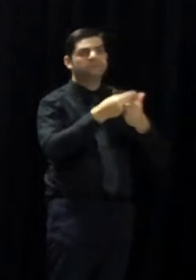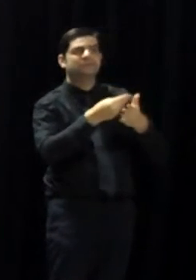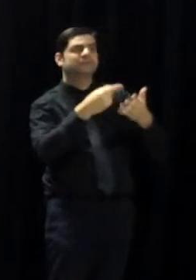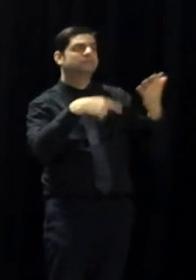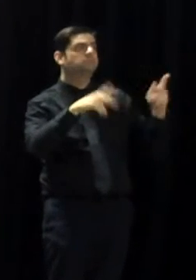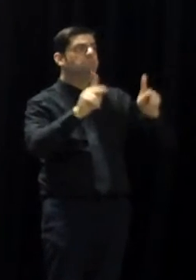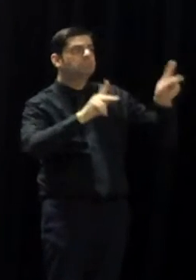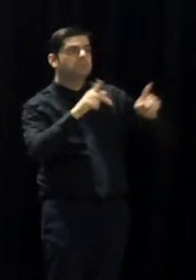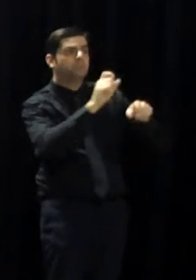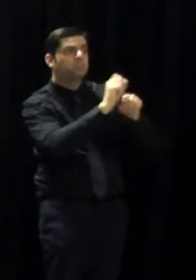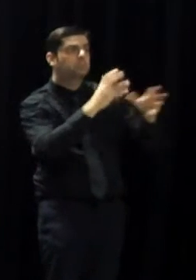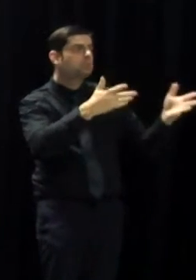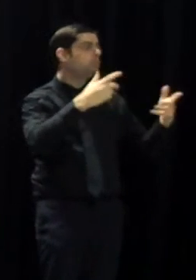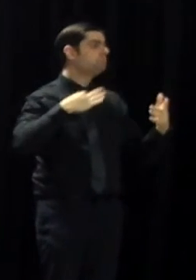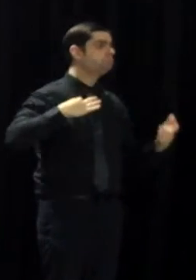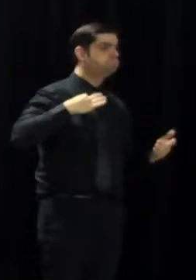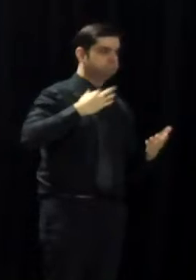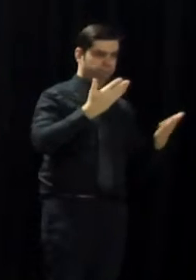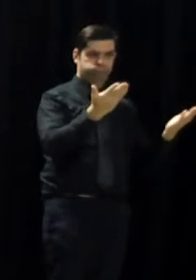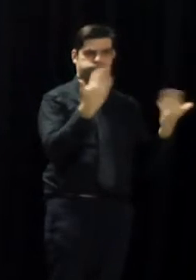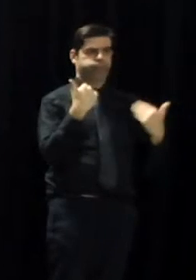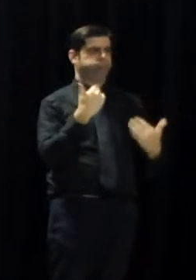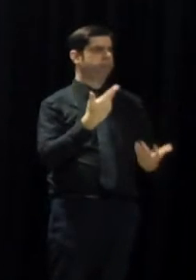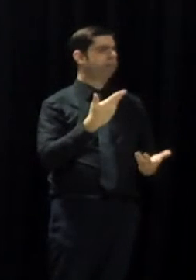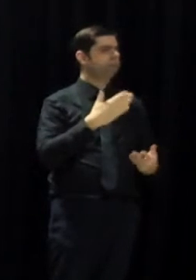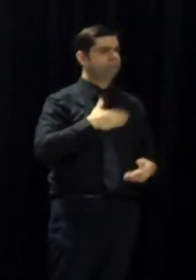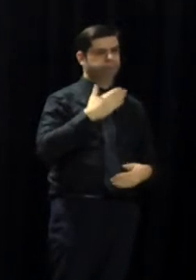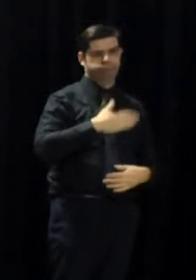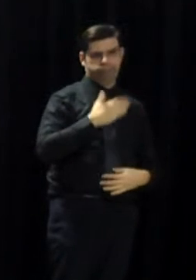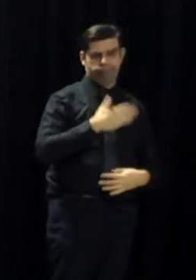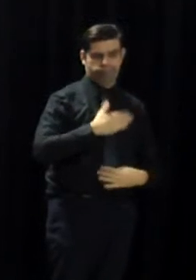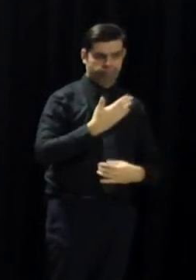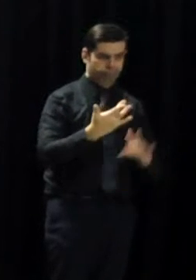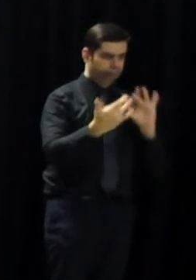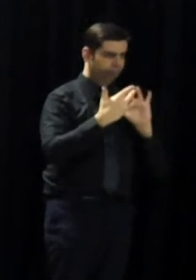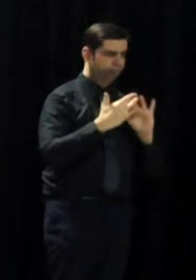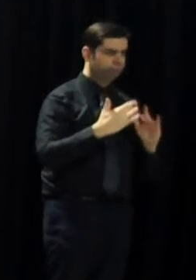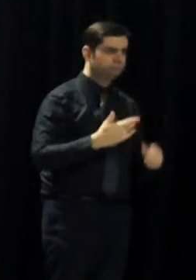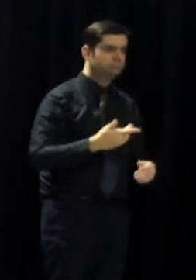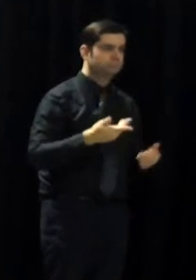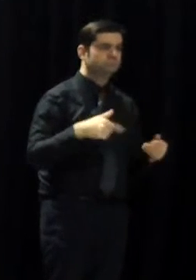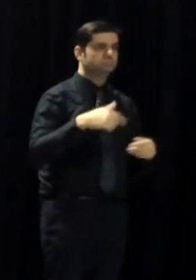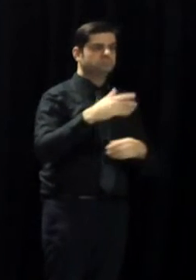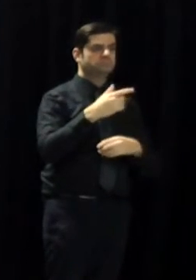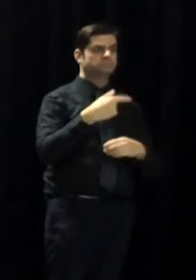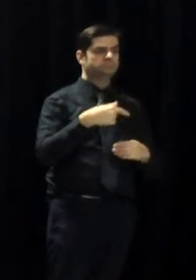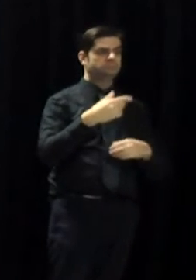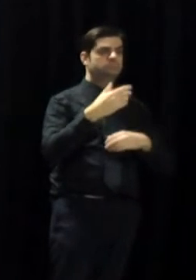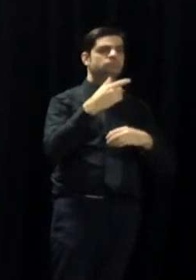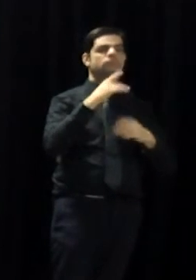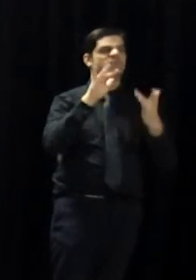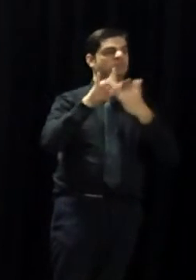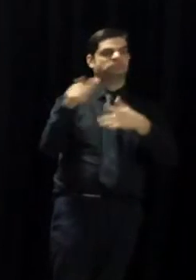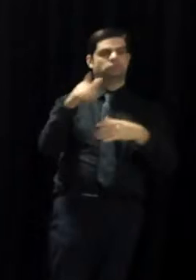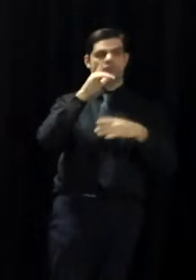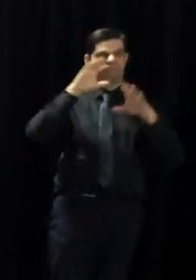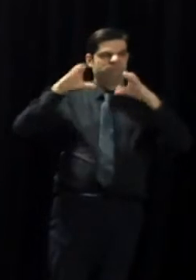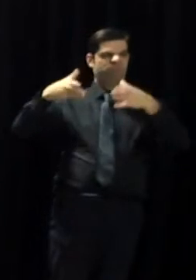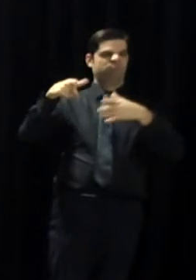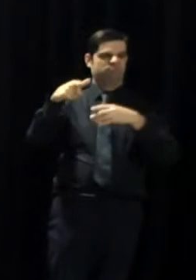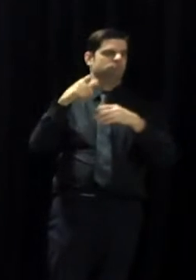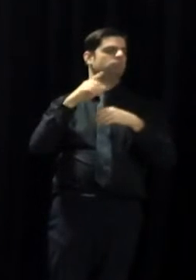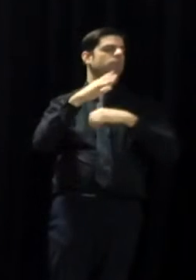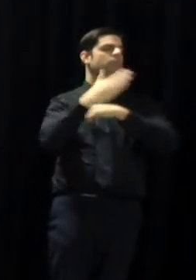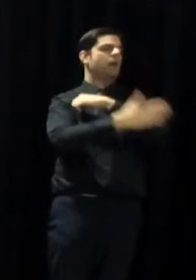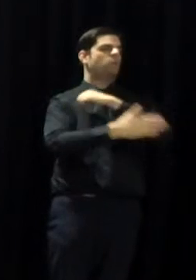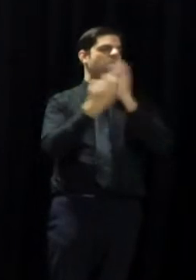315-435-3770. You can have your employees help us in this cause. They can get trained, and they